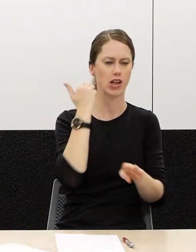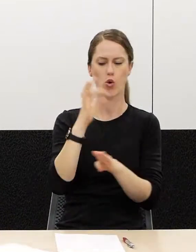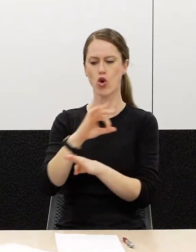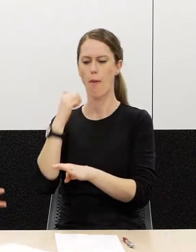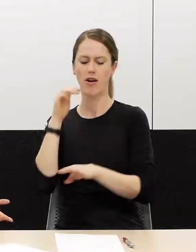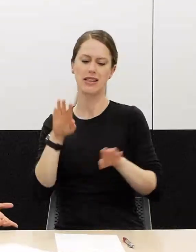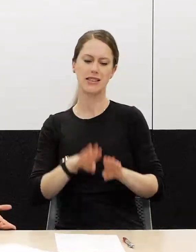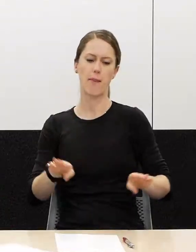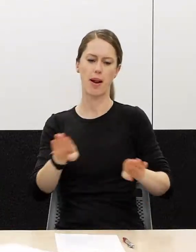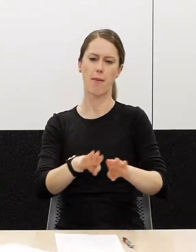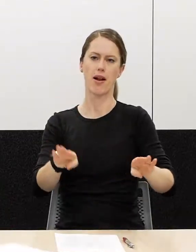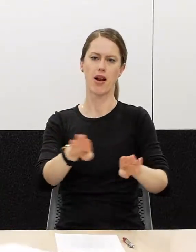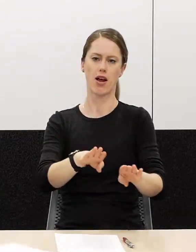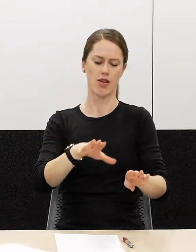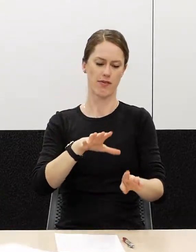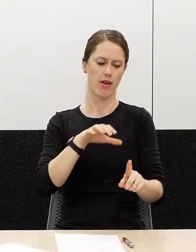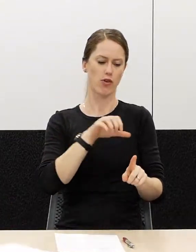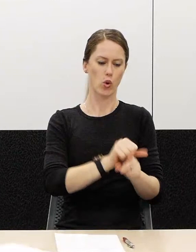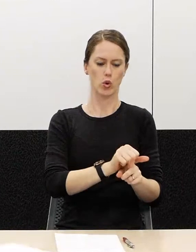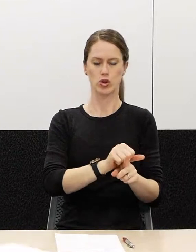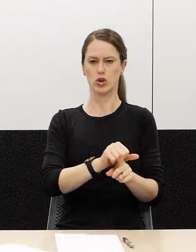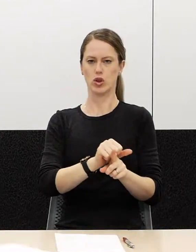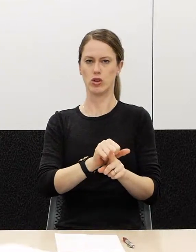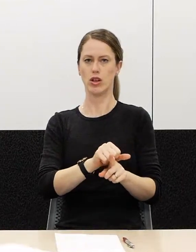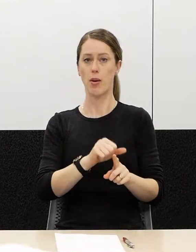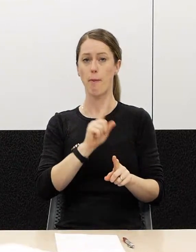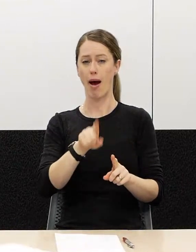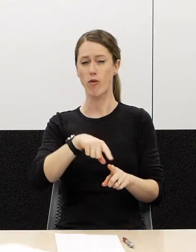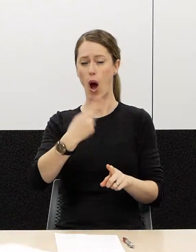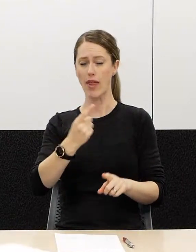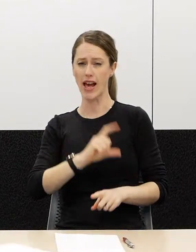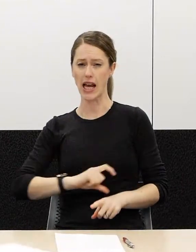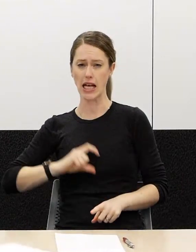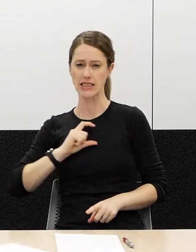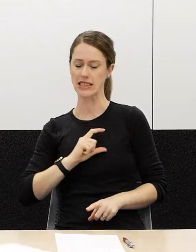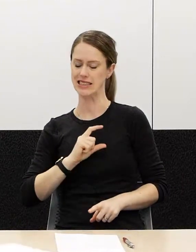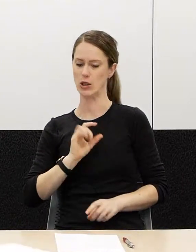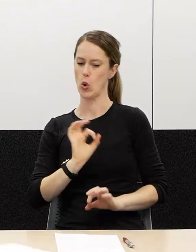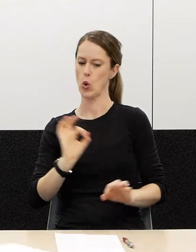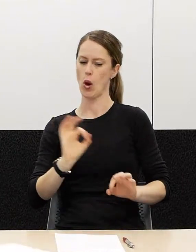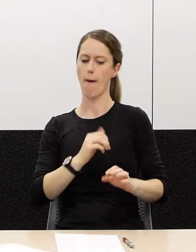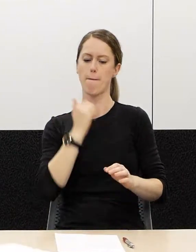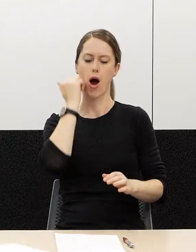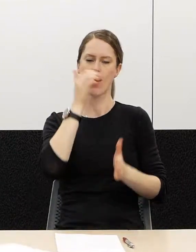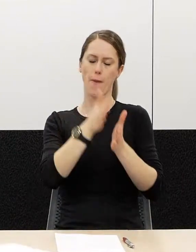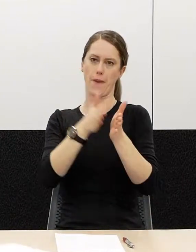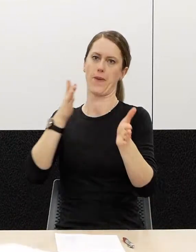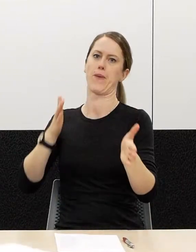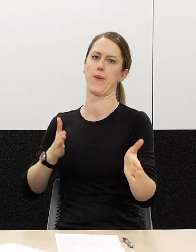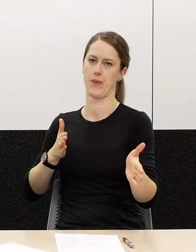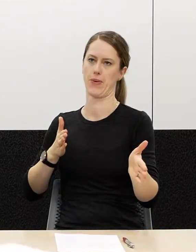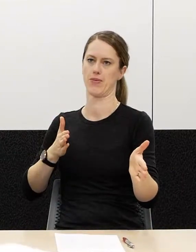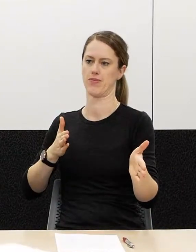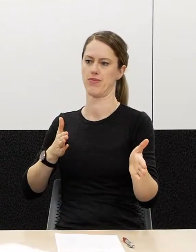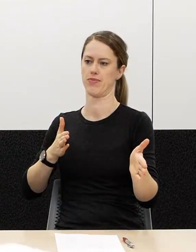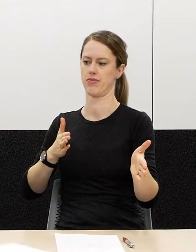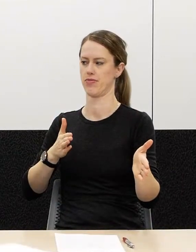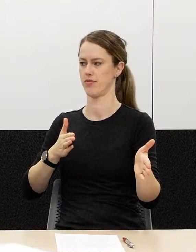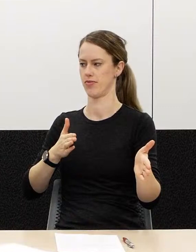rates of localized disease or advanced disease, and for other cancers that's not the case, and Māori might be less likely to